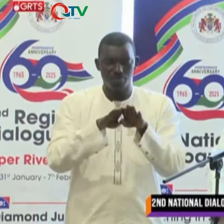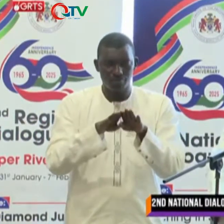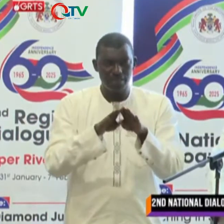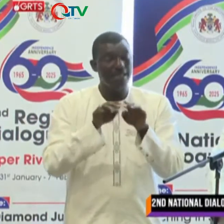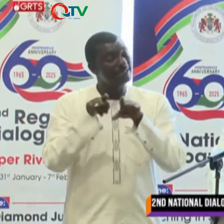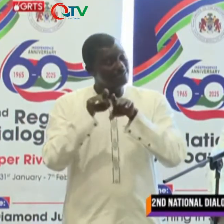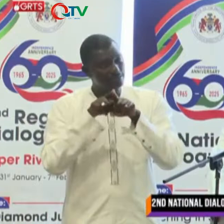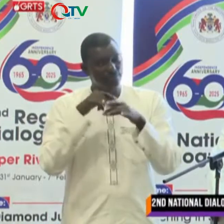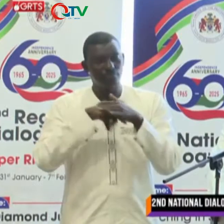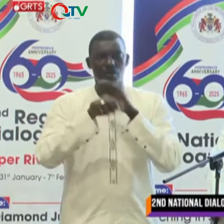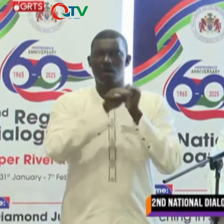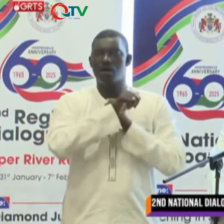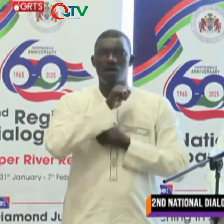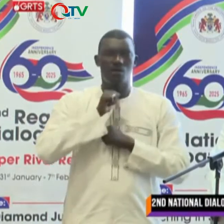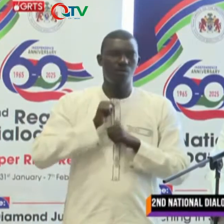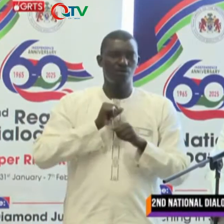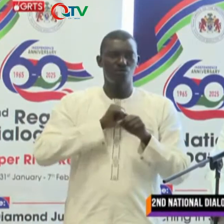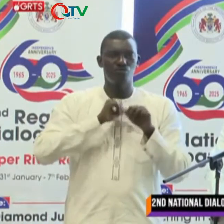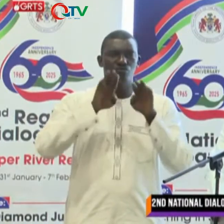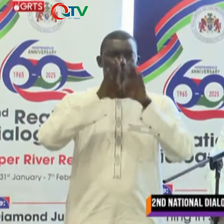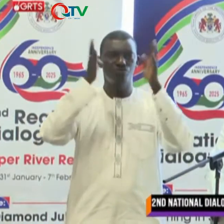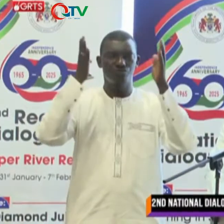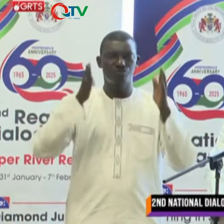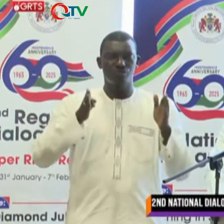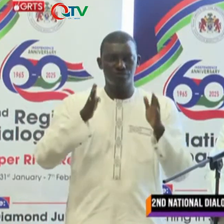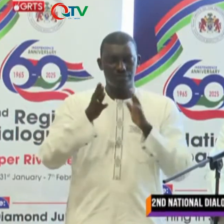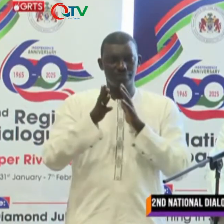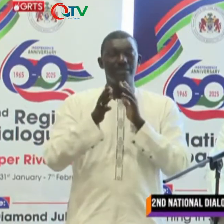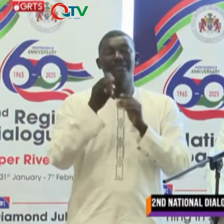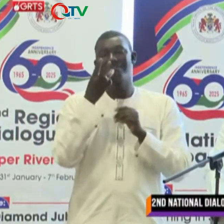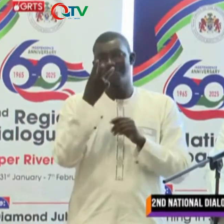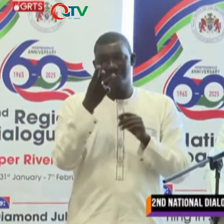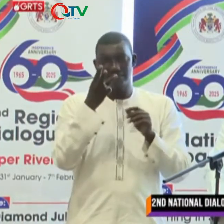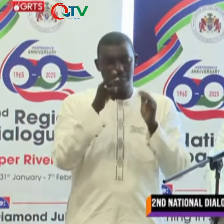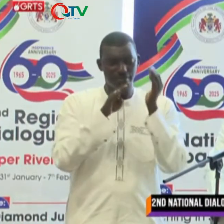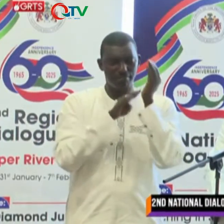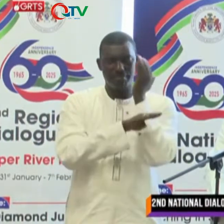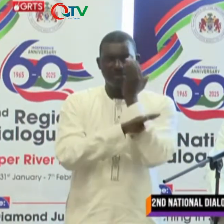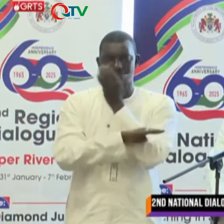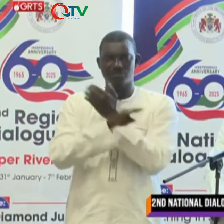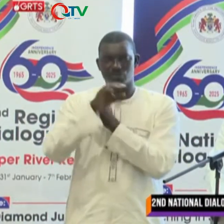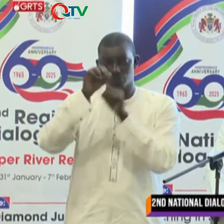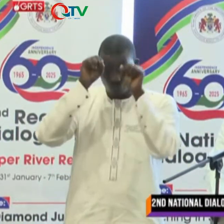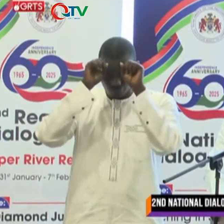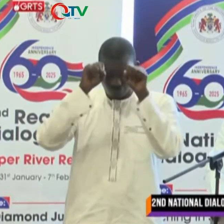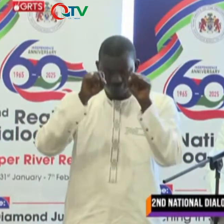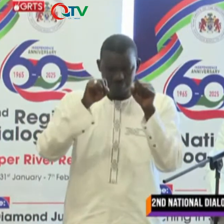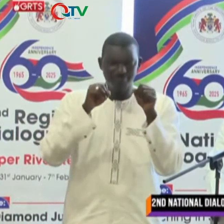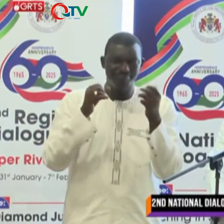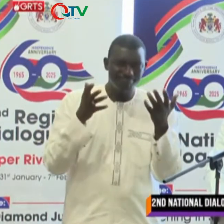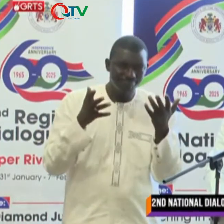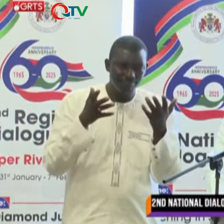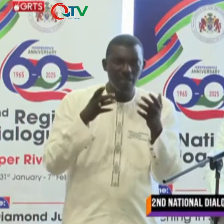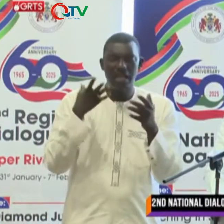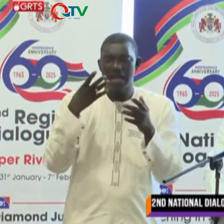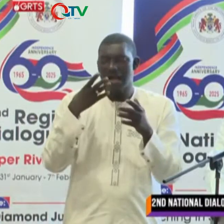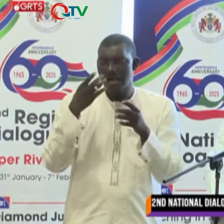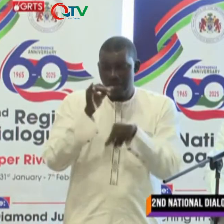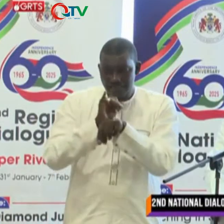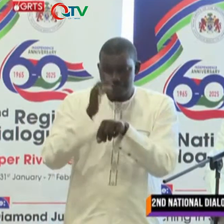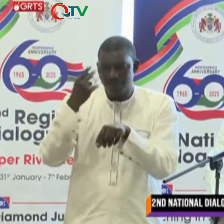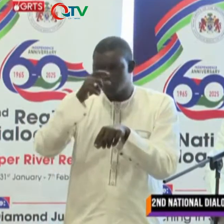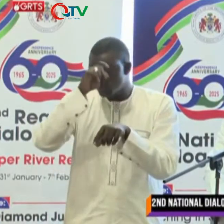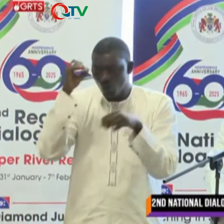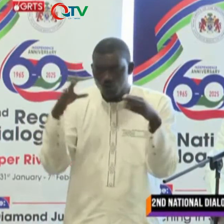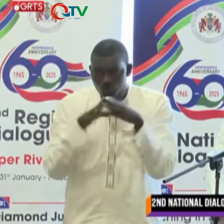Relating these to our structural arrangements, the three arms of government exemplify how to work together and head